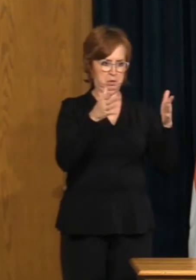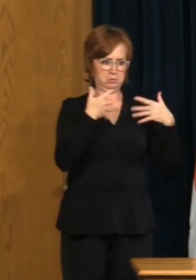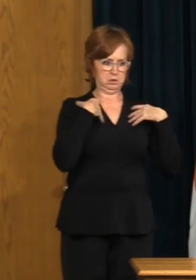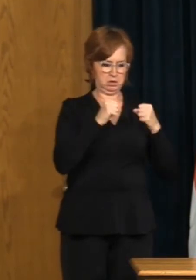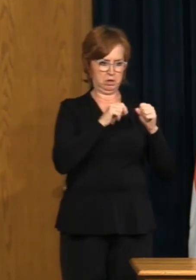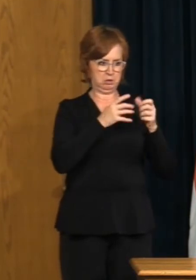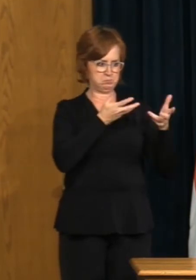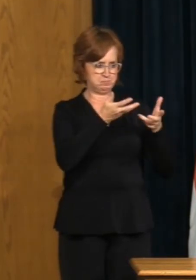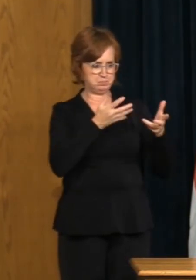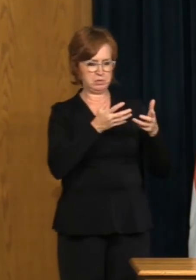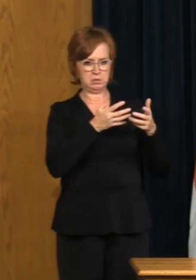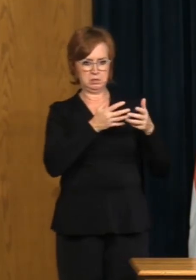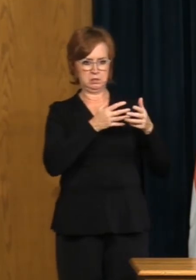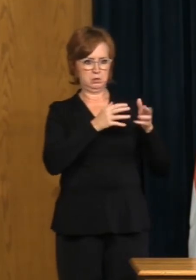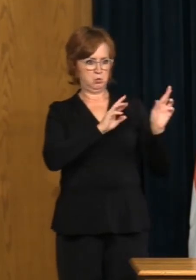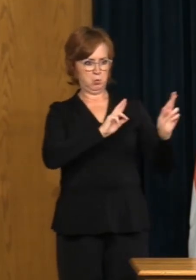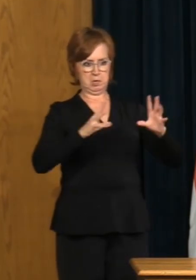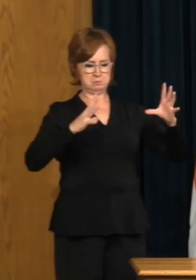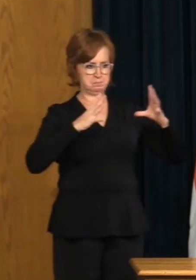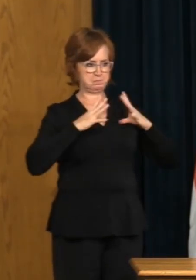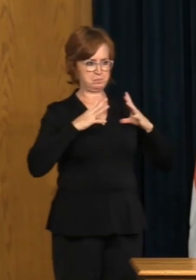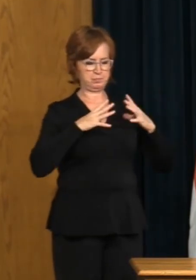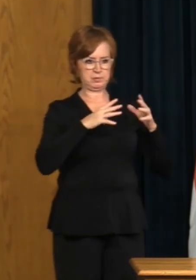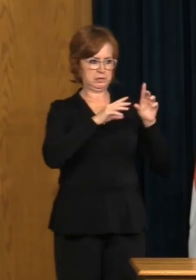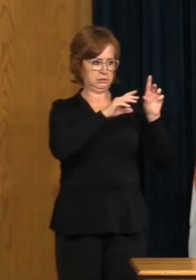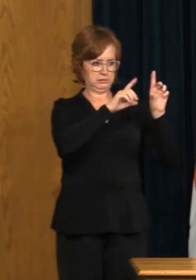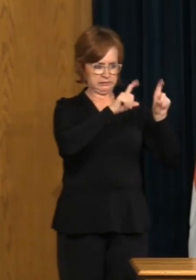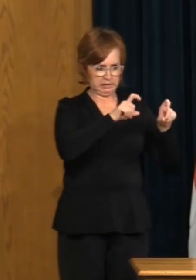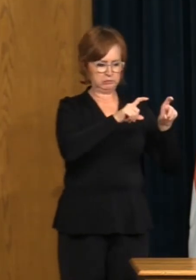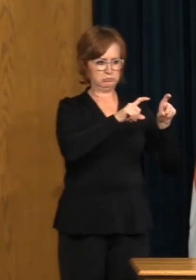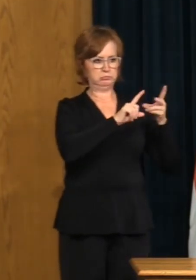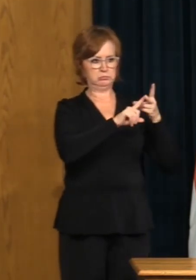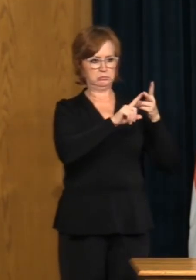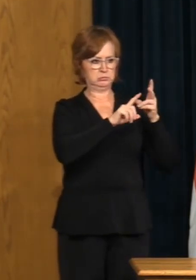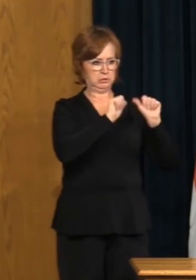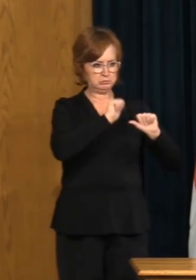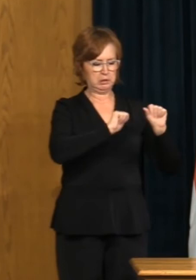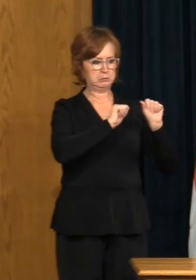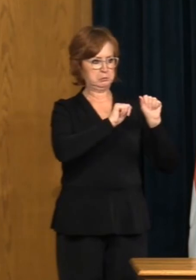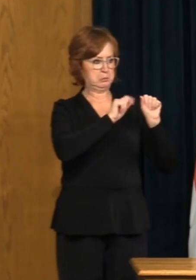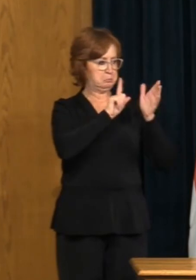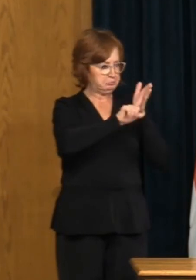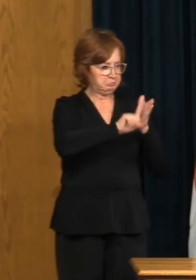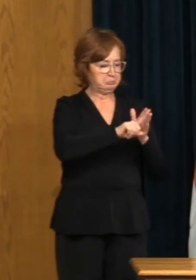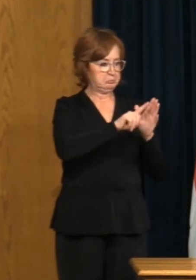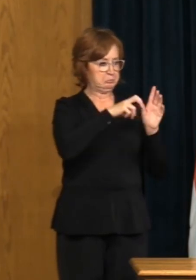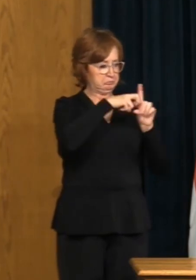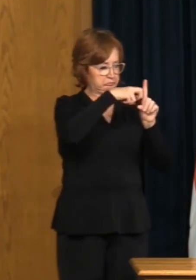we're, testing, assessment, contact tracing, and jumping on outbreaks as